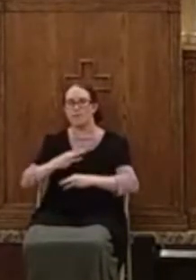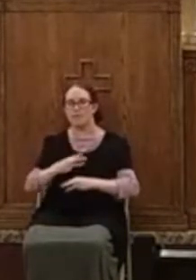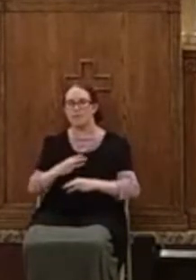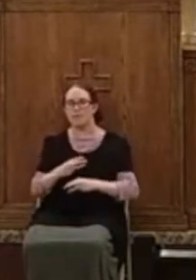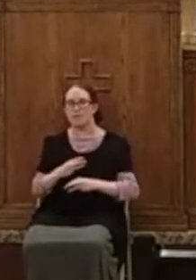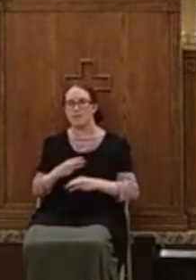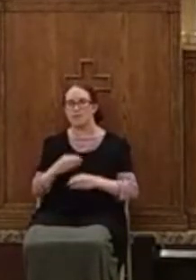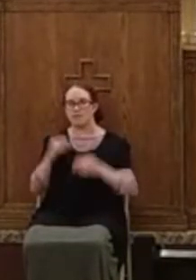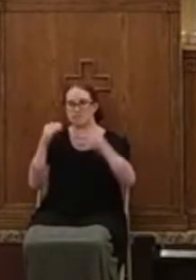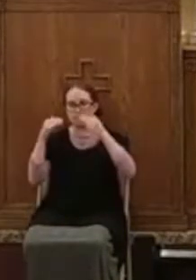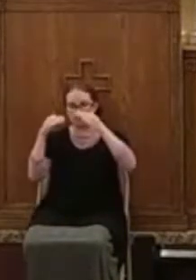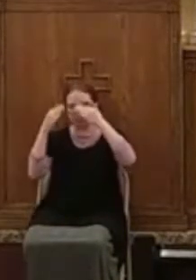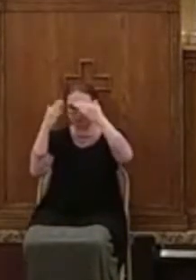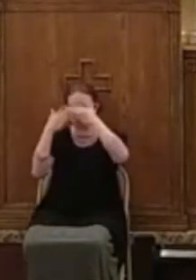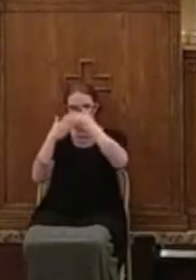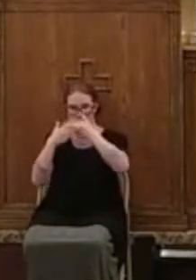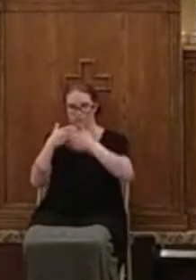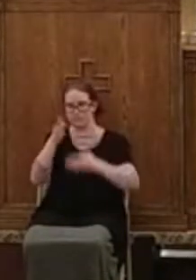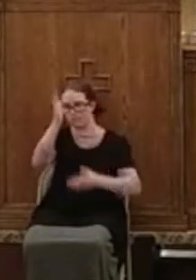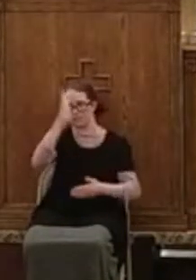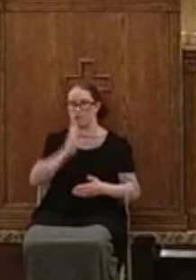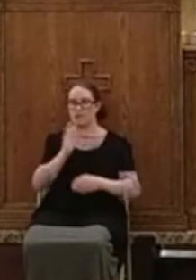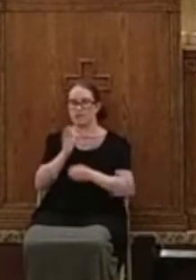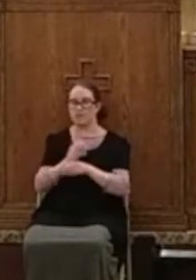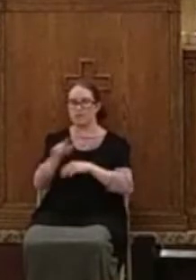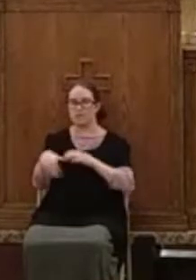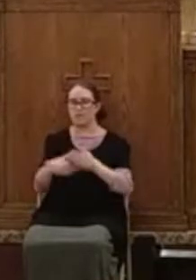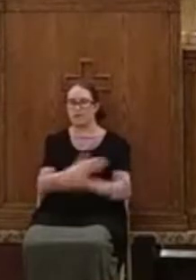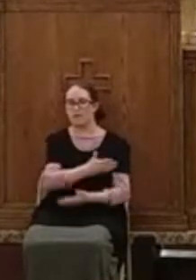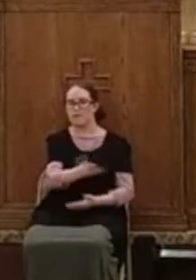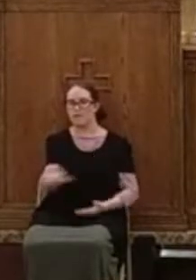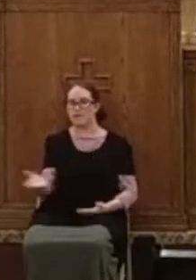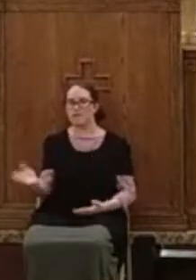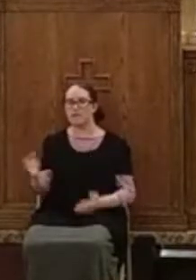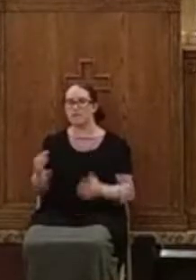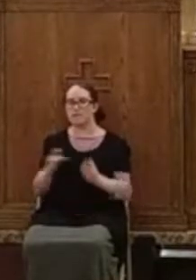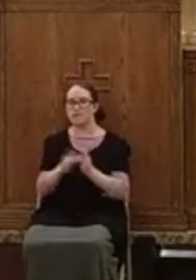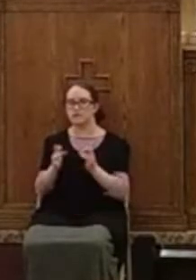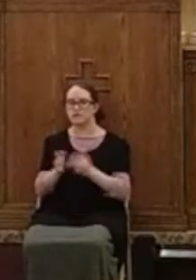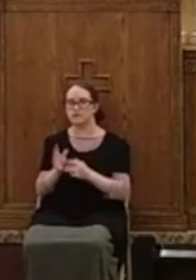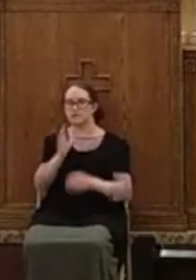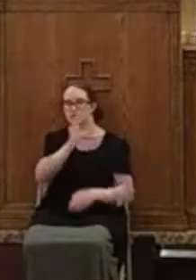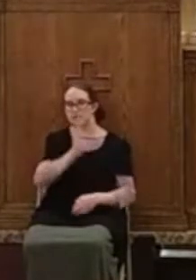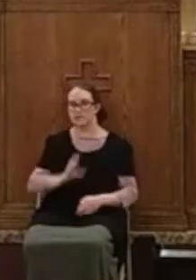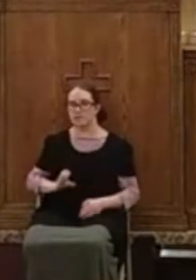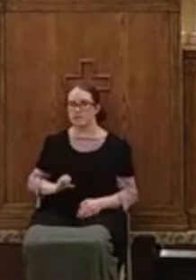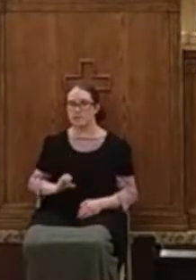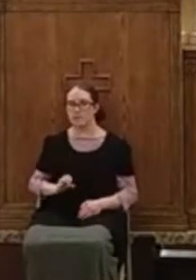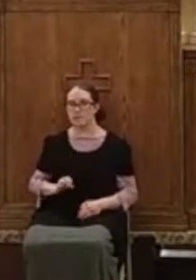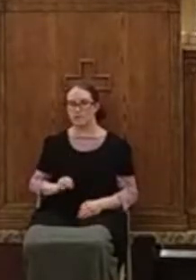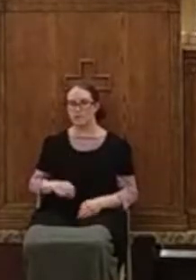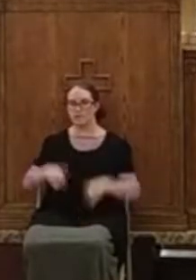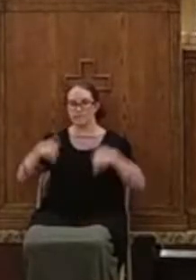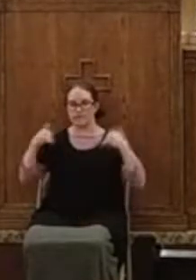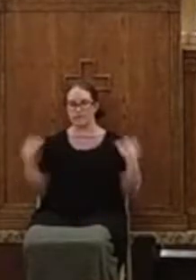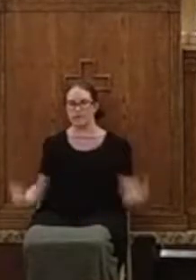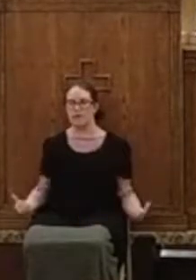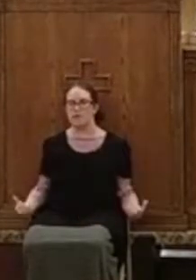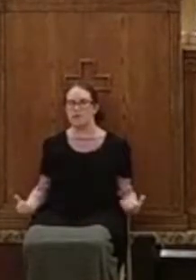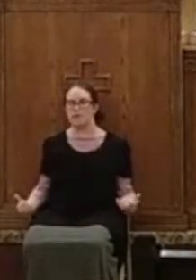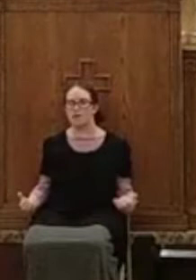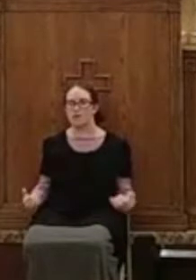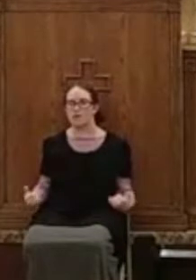been hid in God, who created all things by Jesus Christ, to the intent that now unto